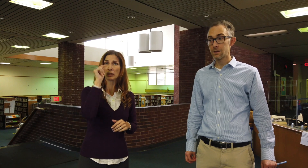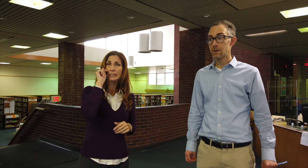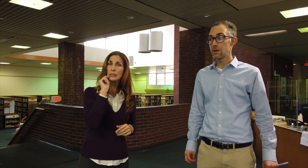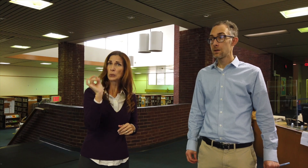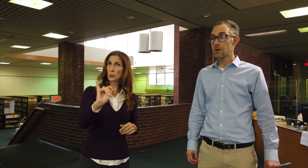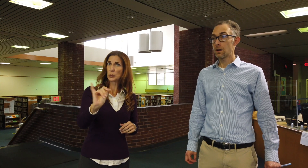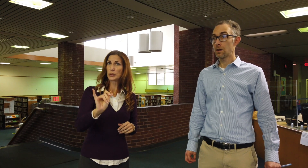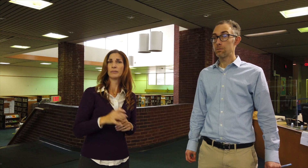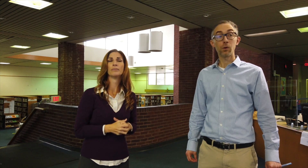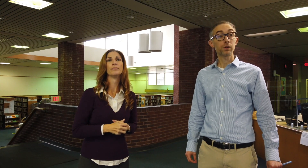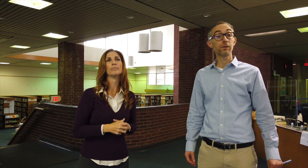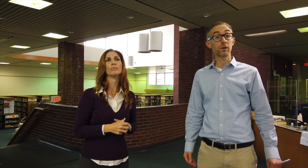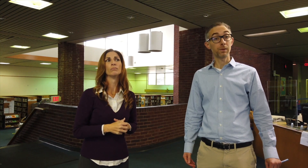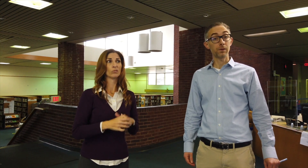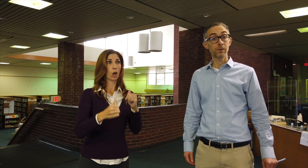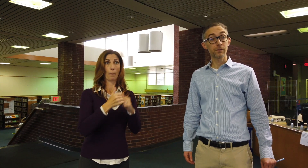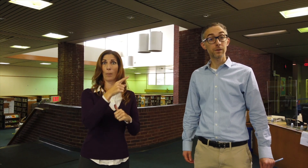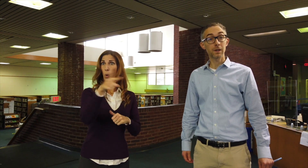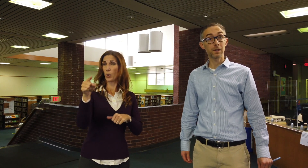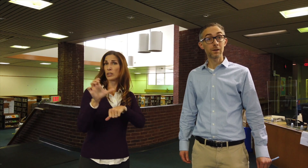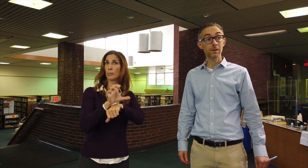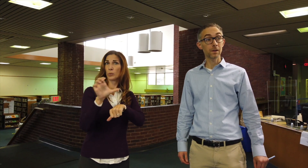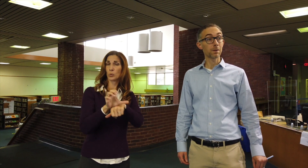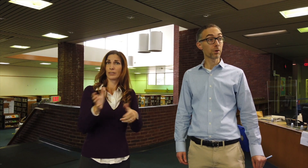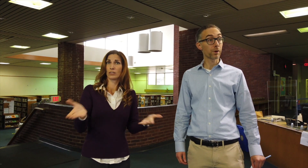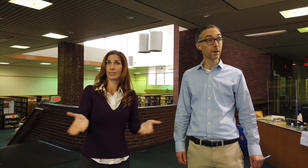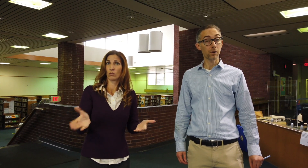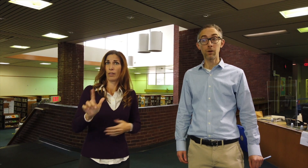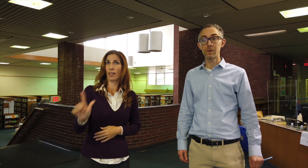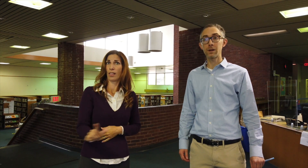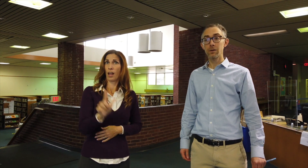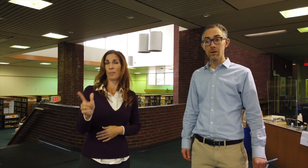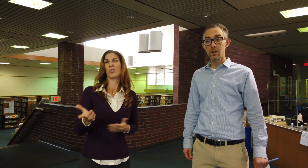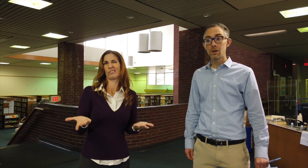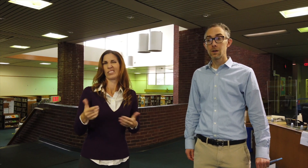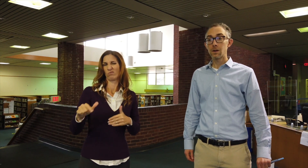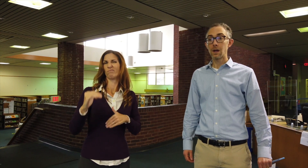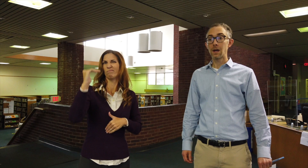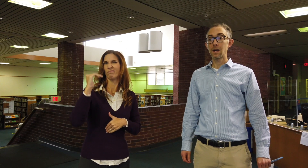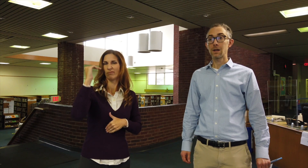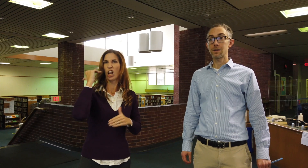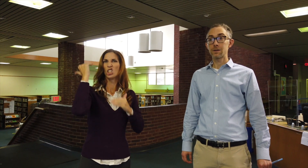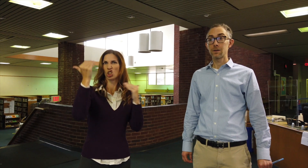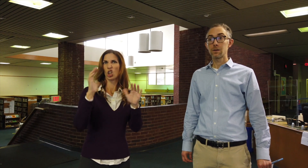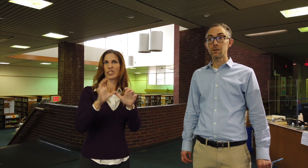teens. Most of the computers in the library are up here,